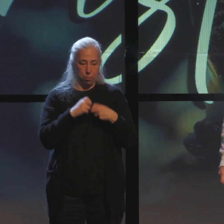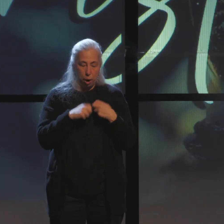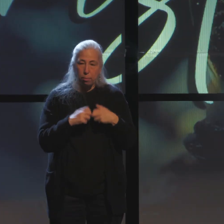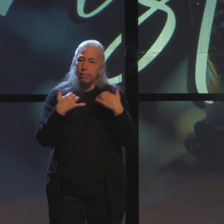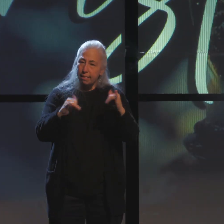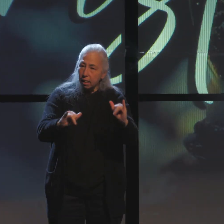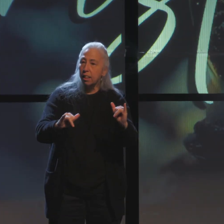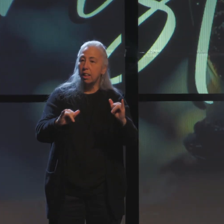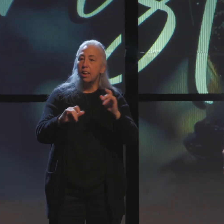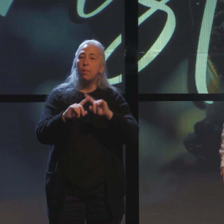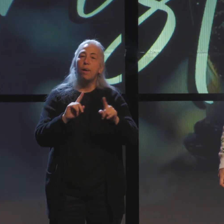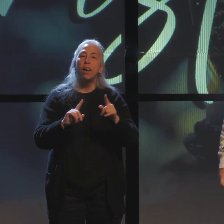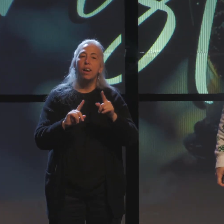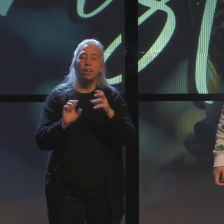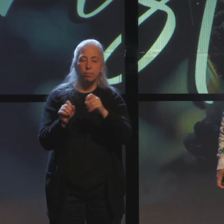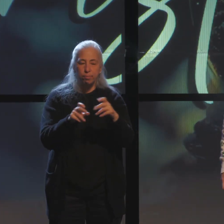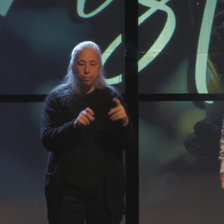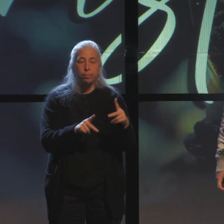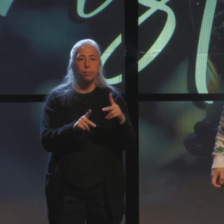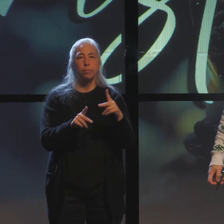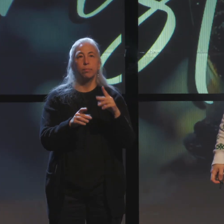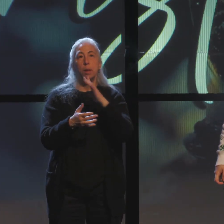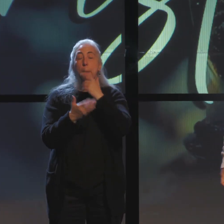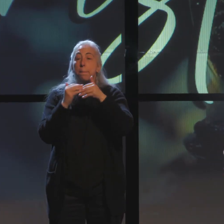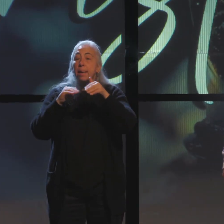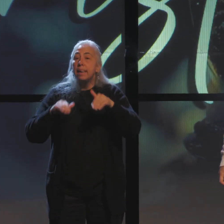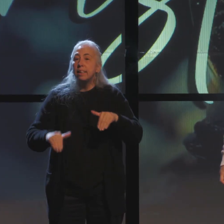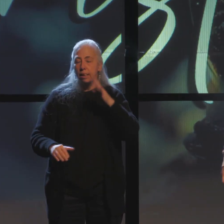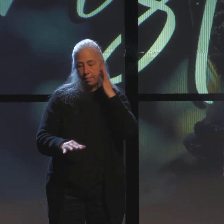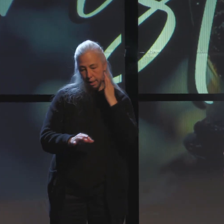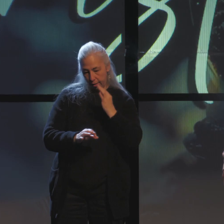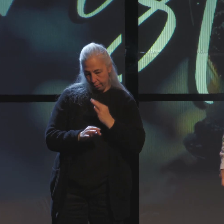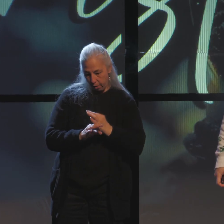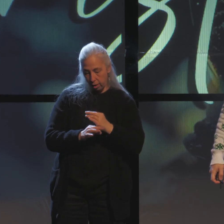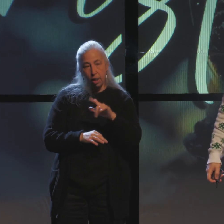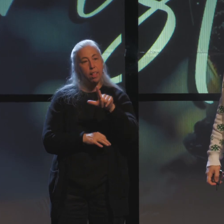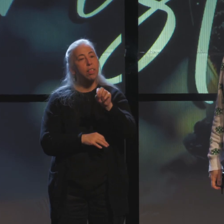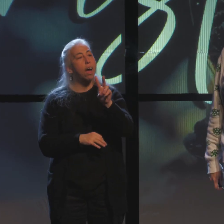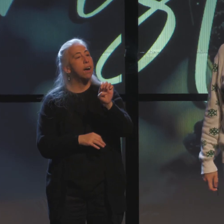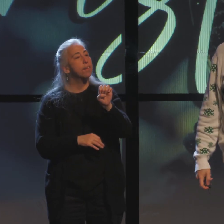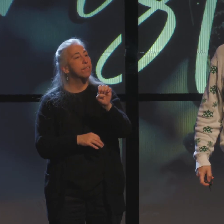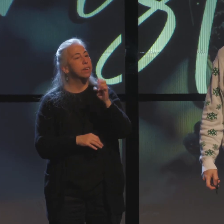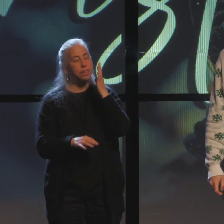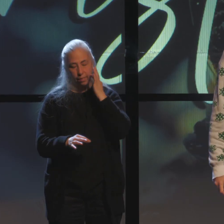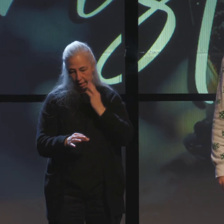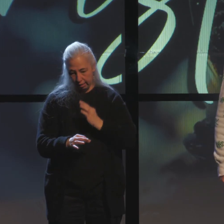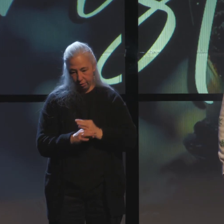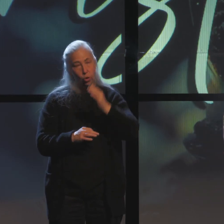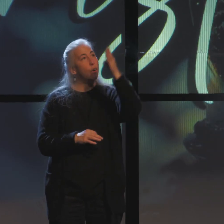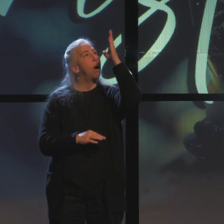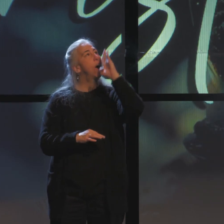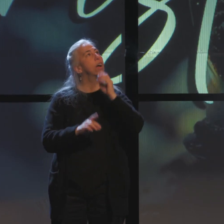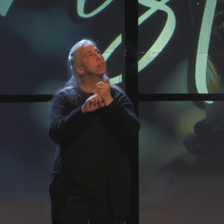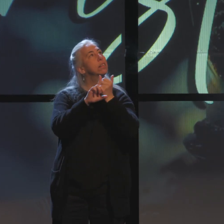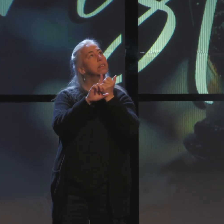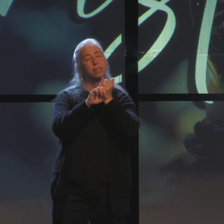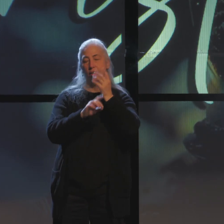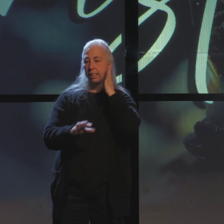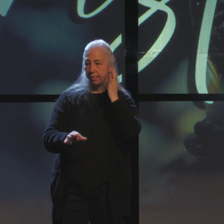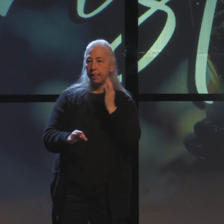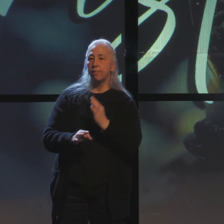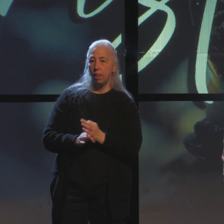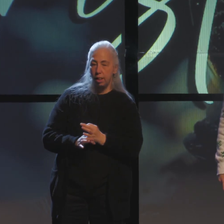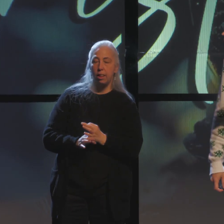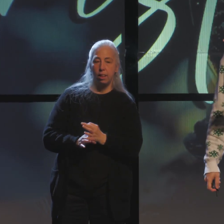opportunity for me to remind myself that peace is faithful, that love is faithful, that what we call God is faithful. And